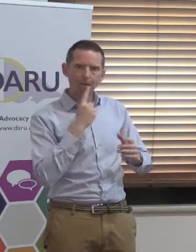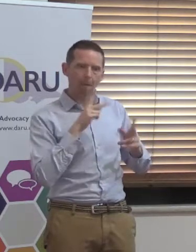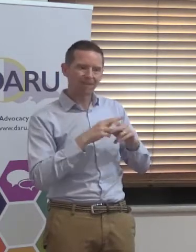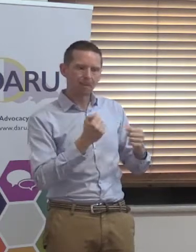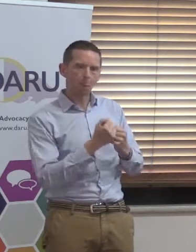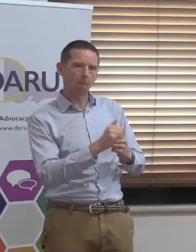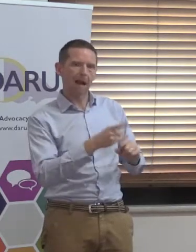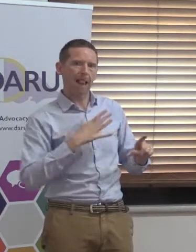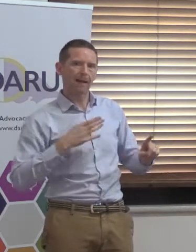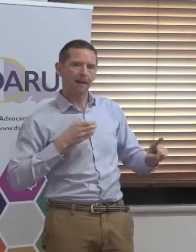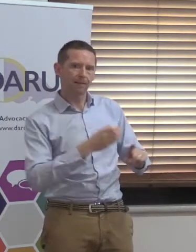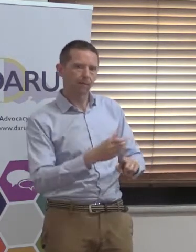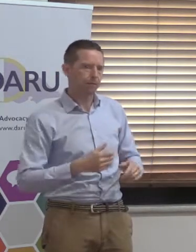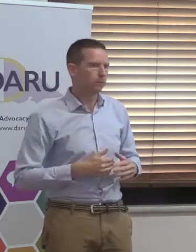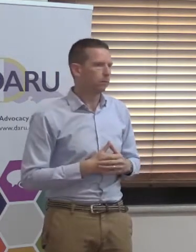may need.